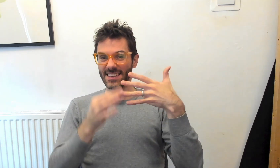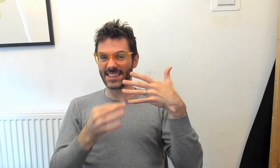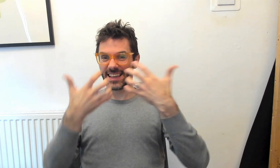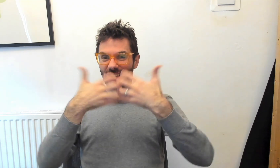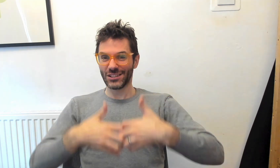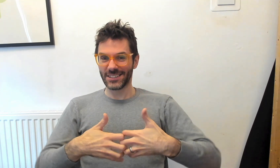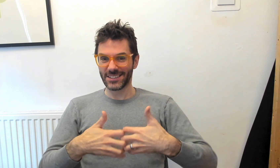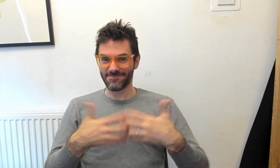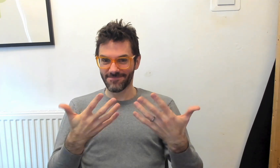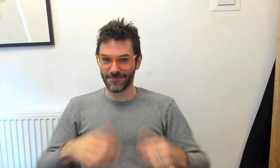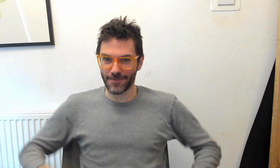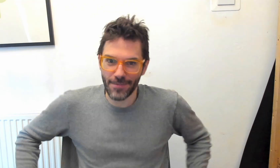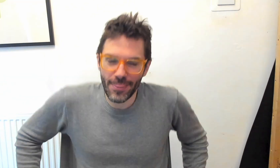That's feature engineering.